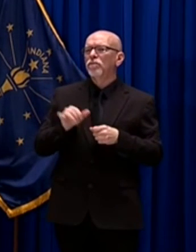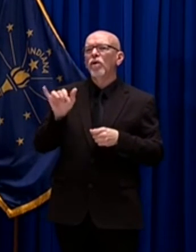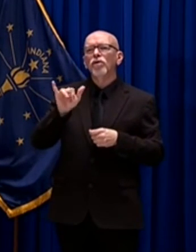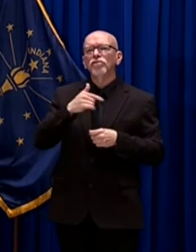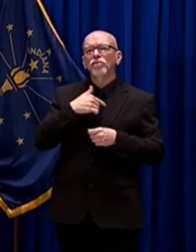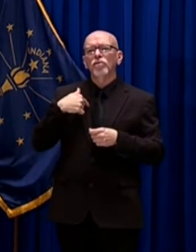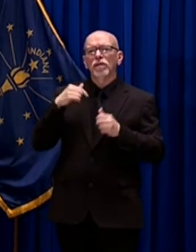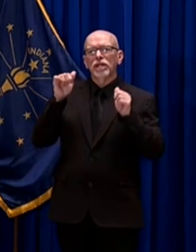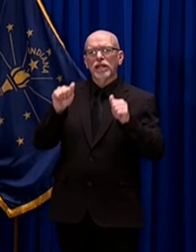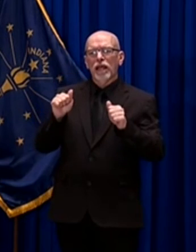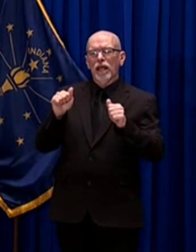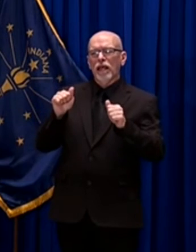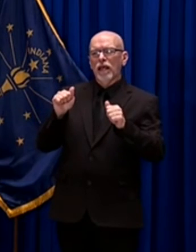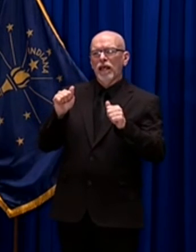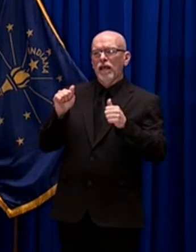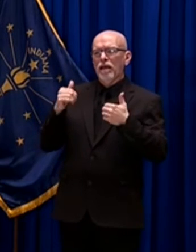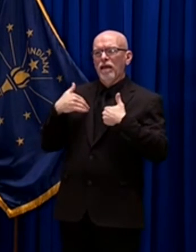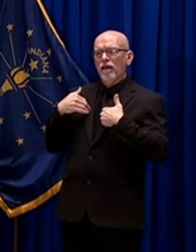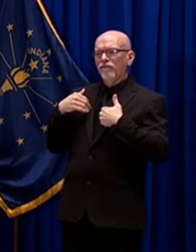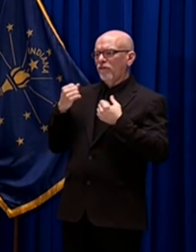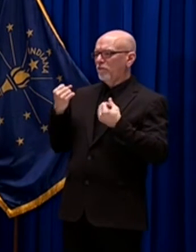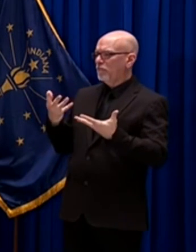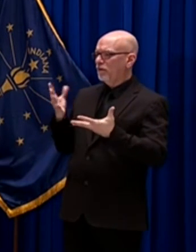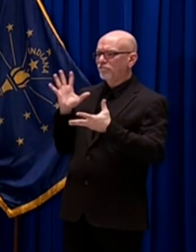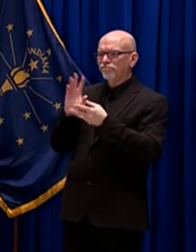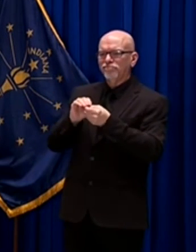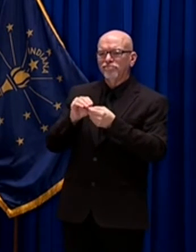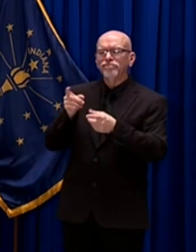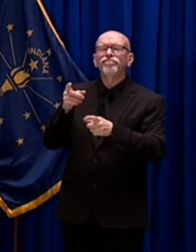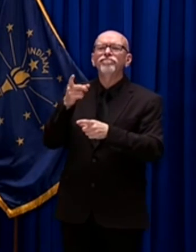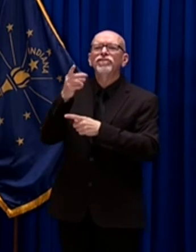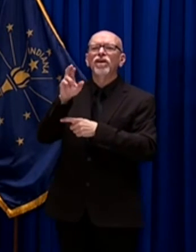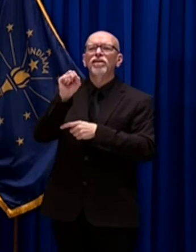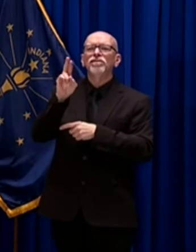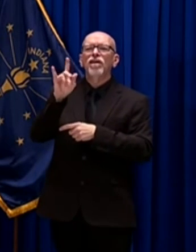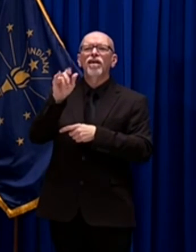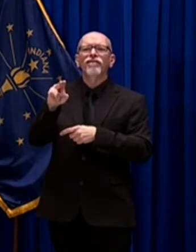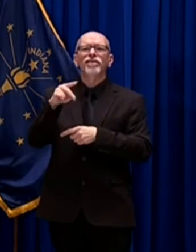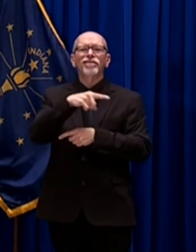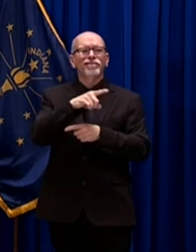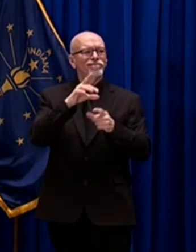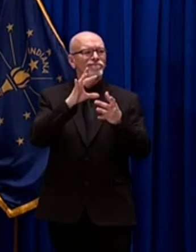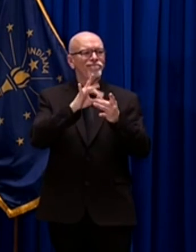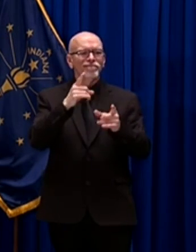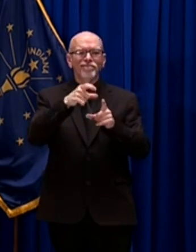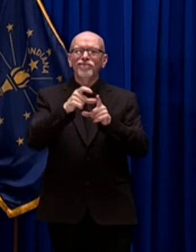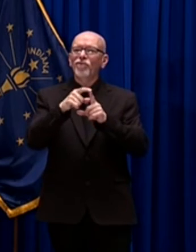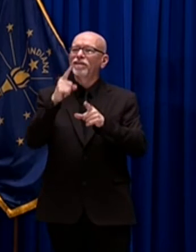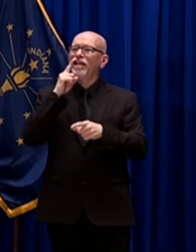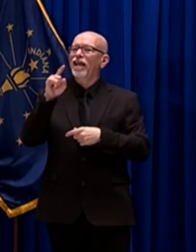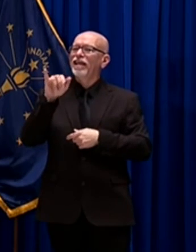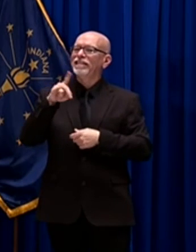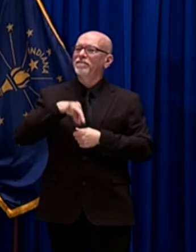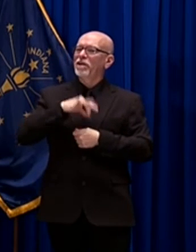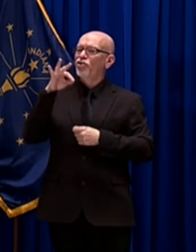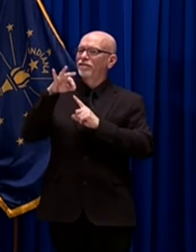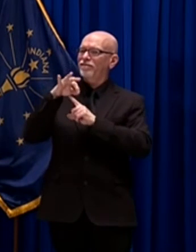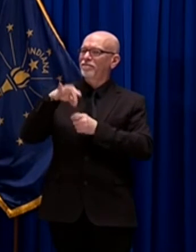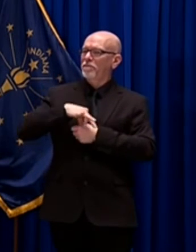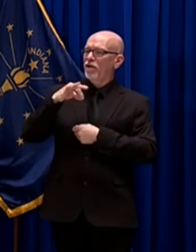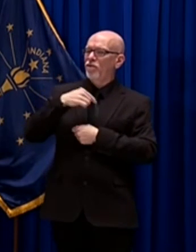we get to compile so many. Dr. Sullivan used the word spirit. We